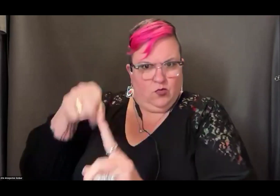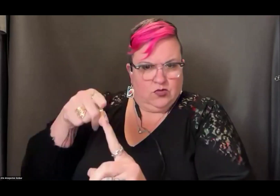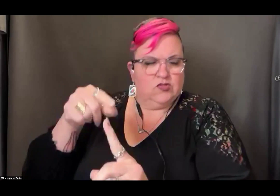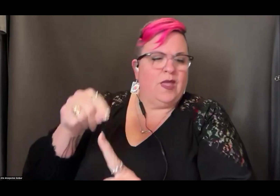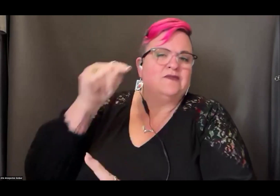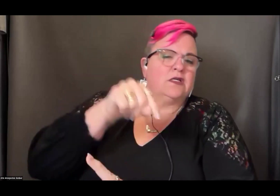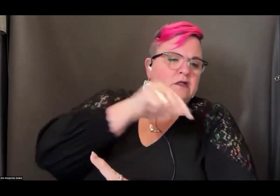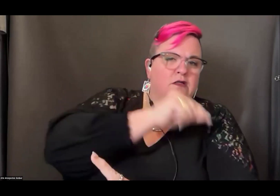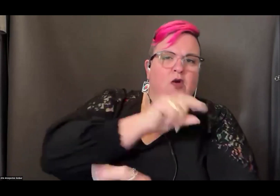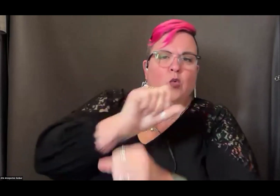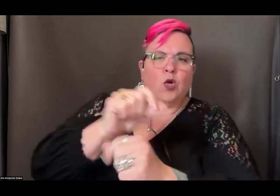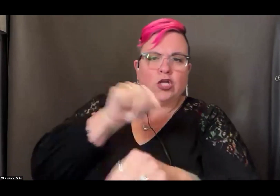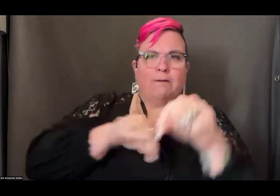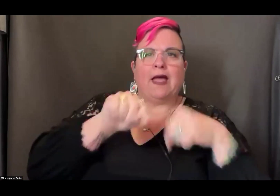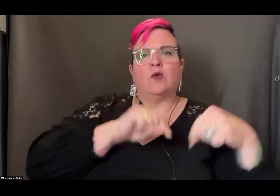we want